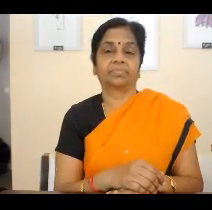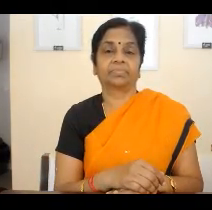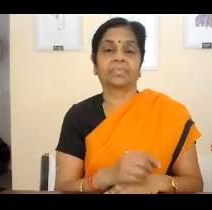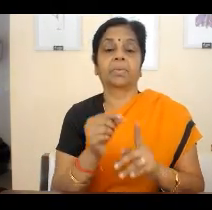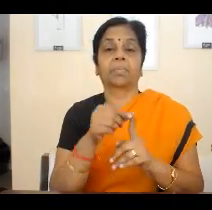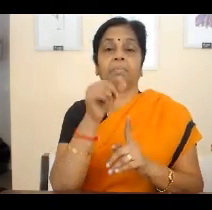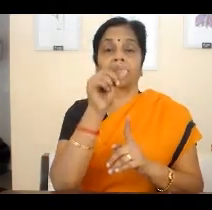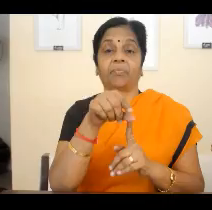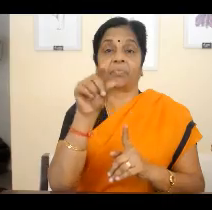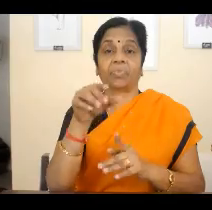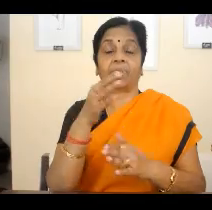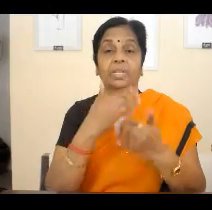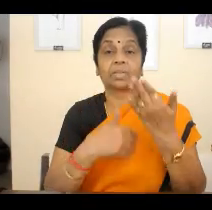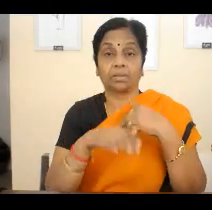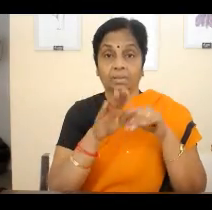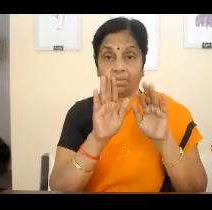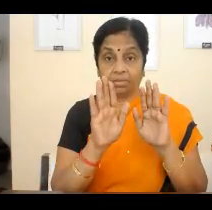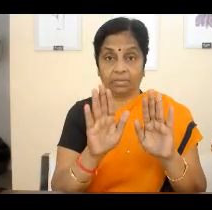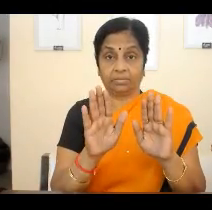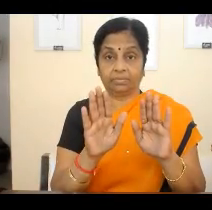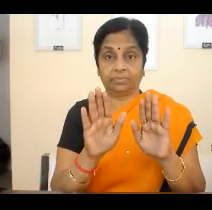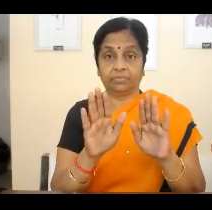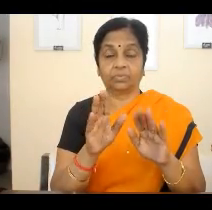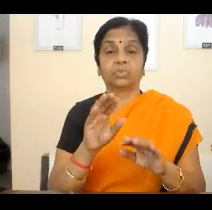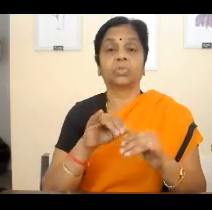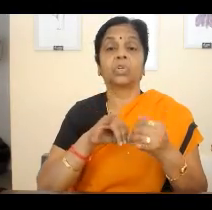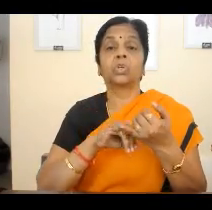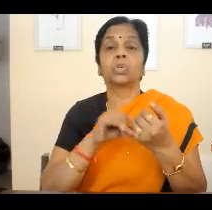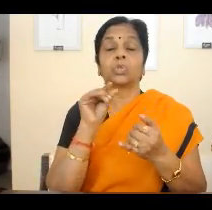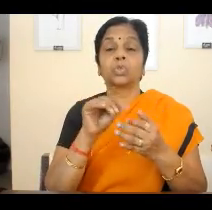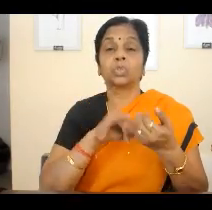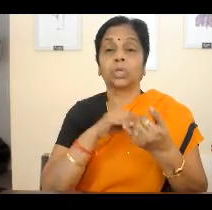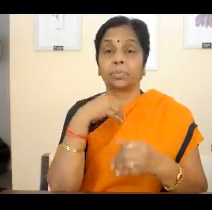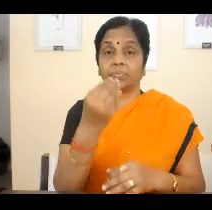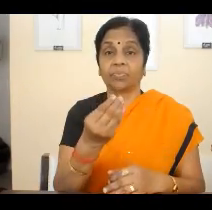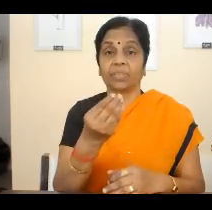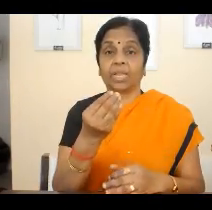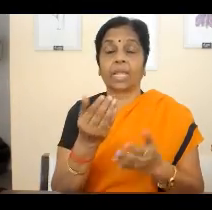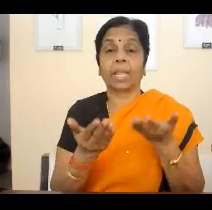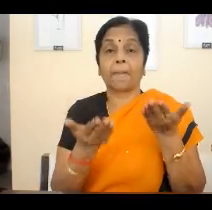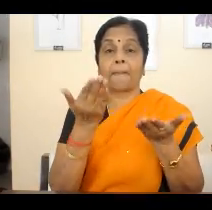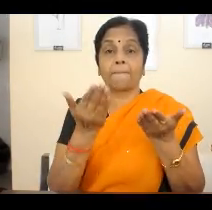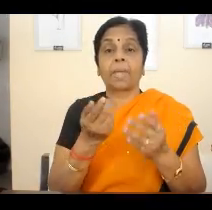Persons with disabilities should be able to get pension,